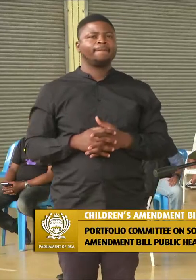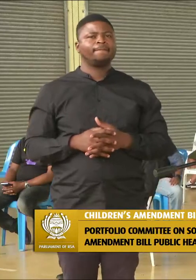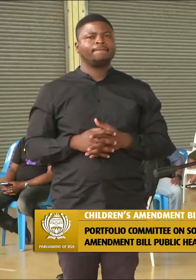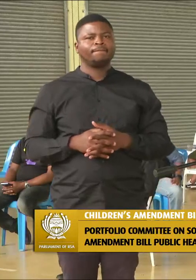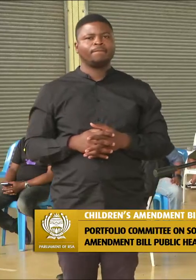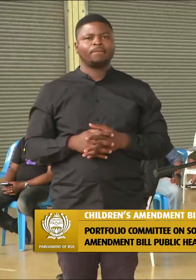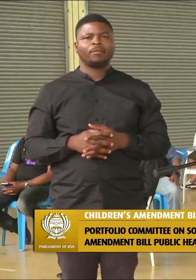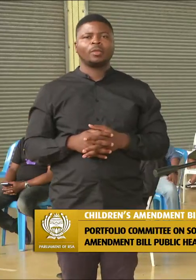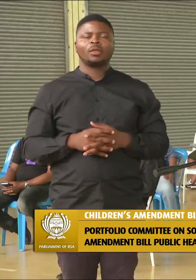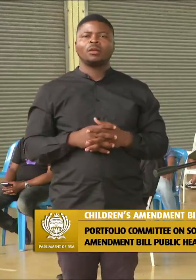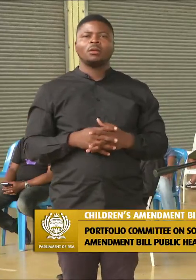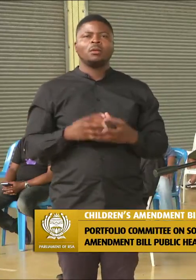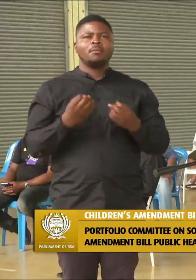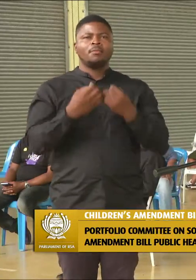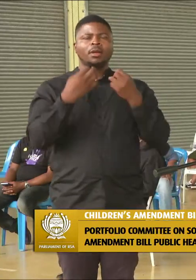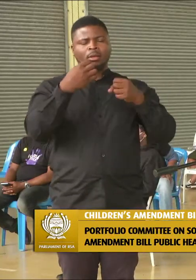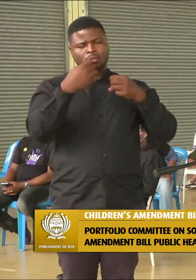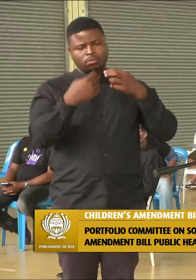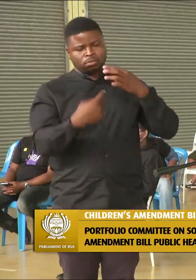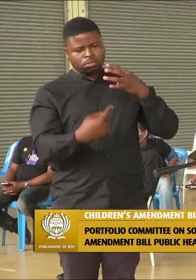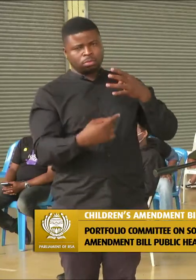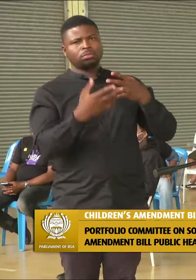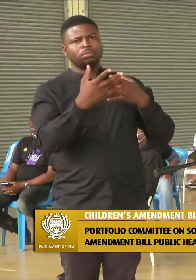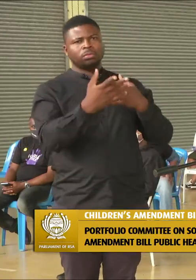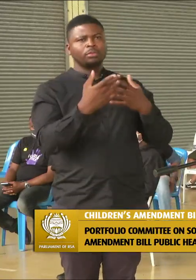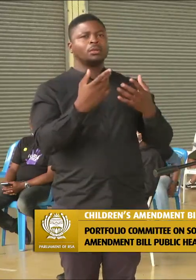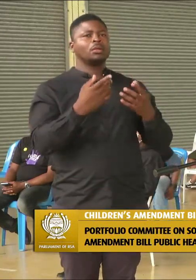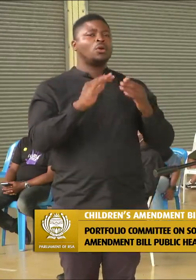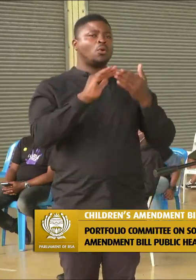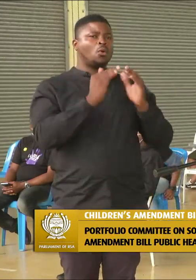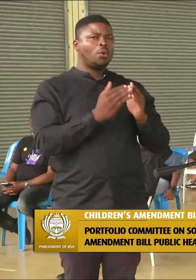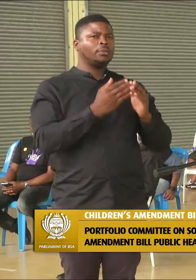Okuningi obekushiwo umphakathi okunye